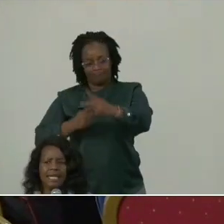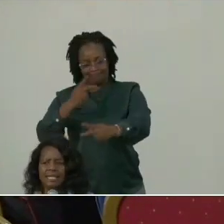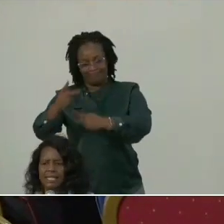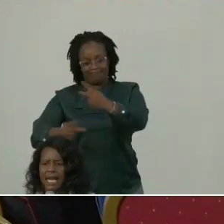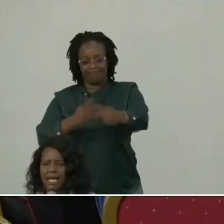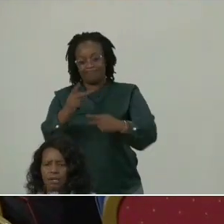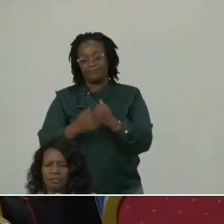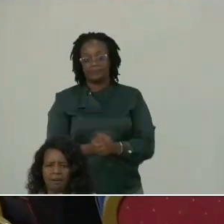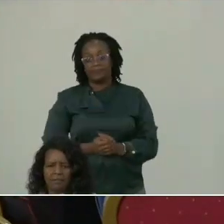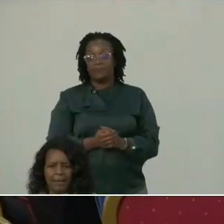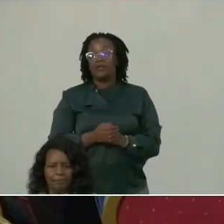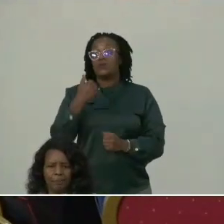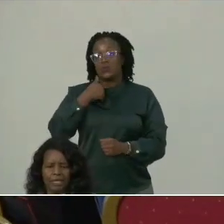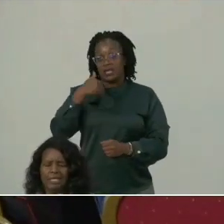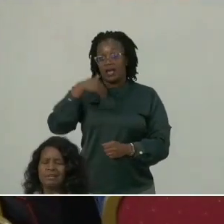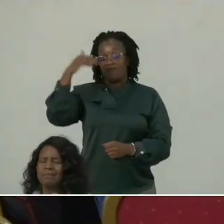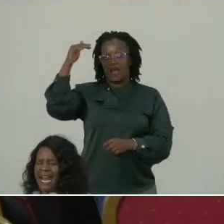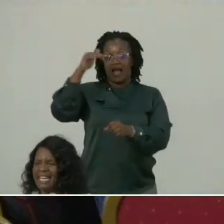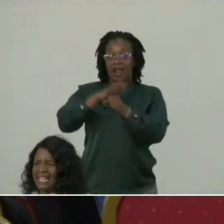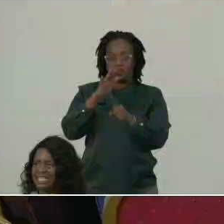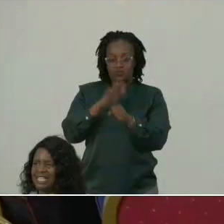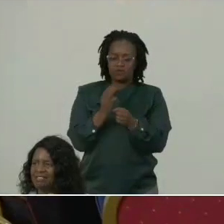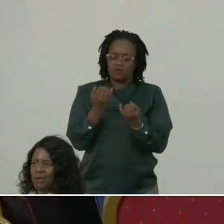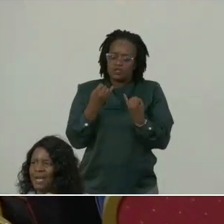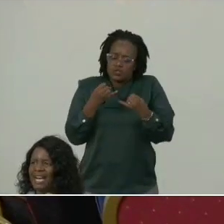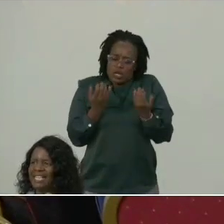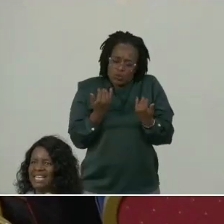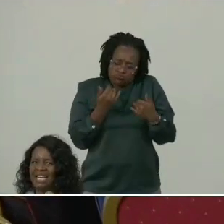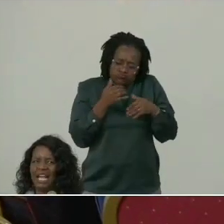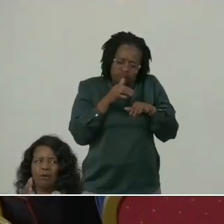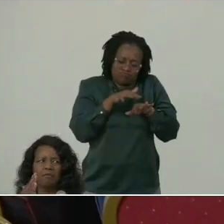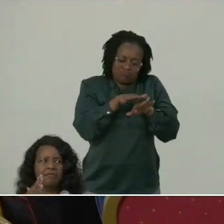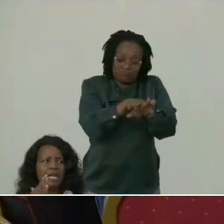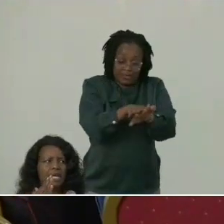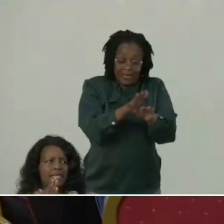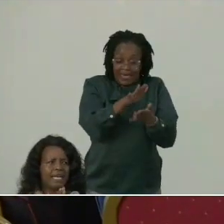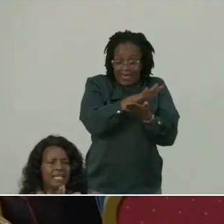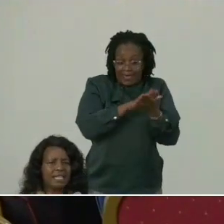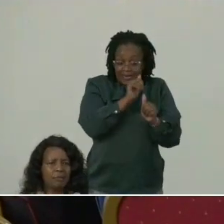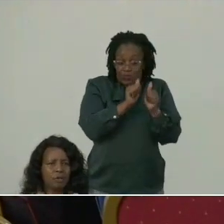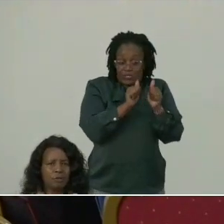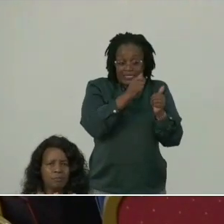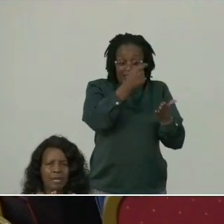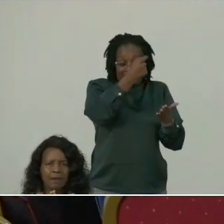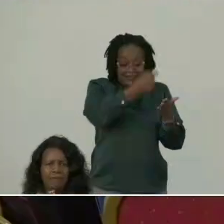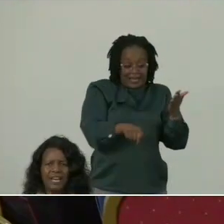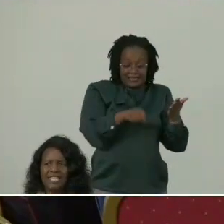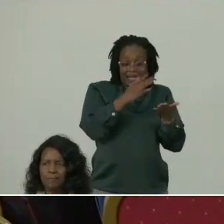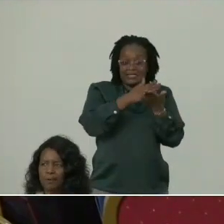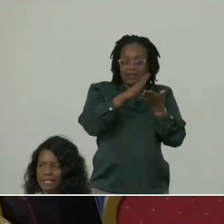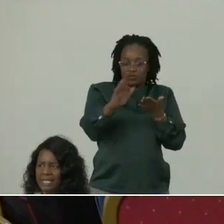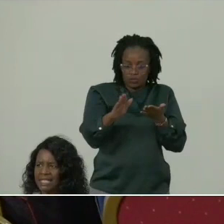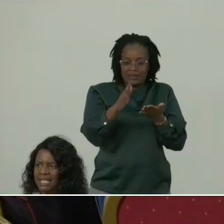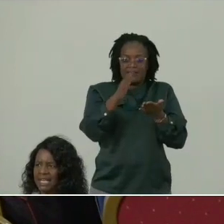There is a lot of streamlining that is required in the area of tax exemption